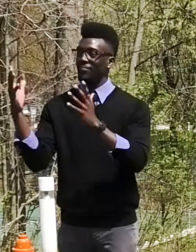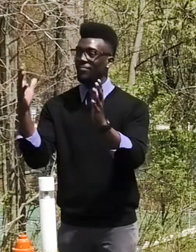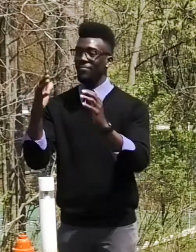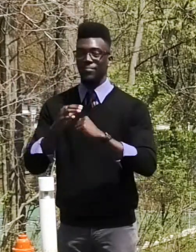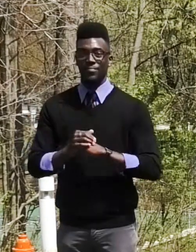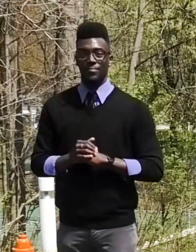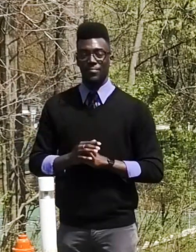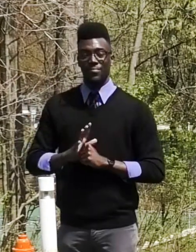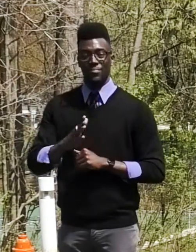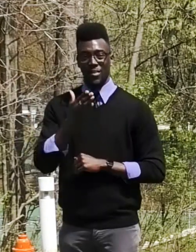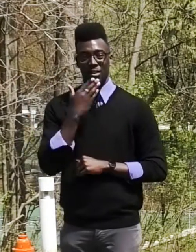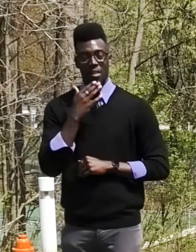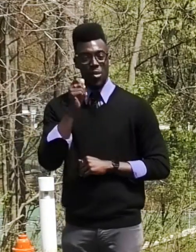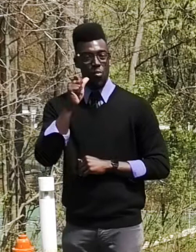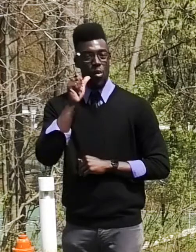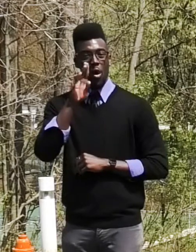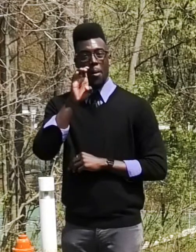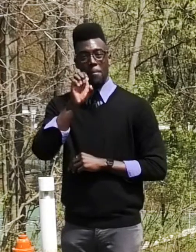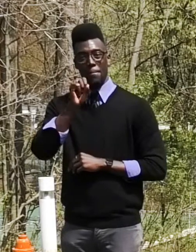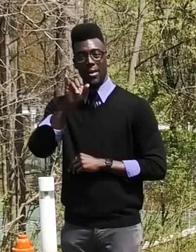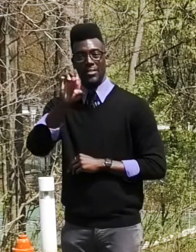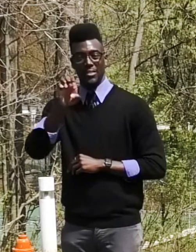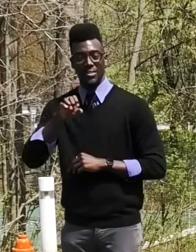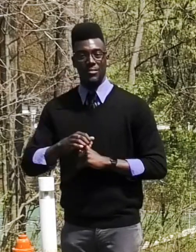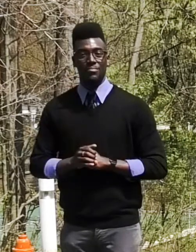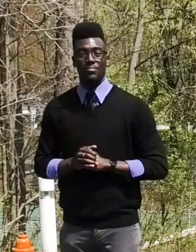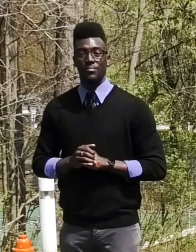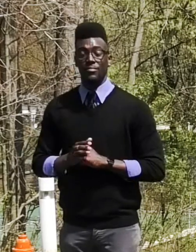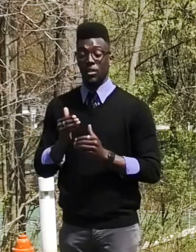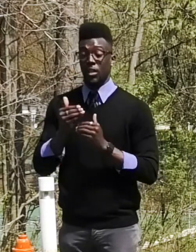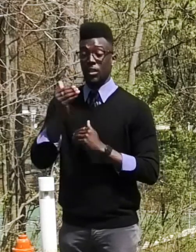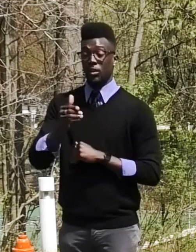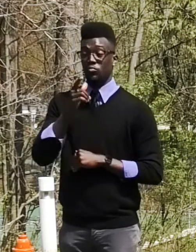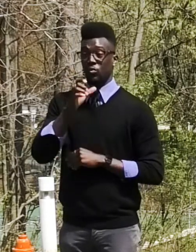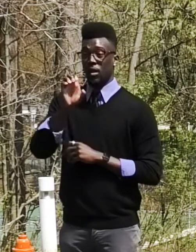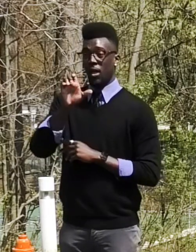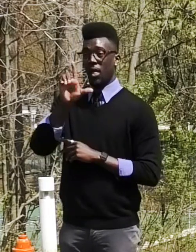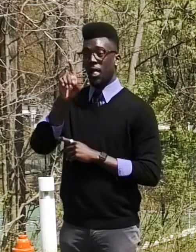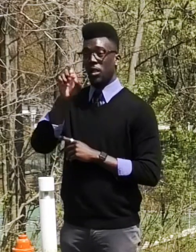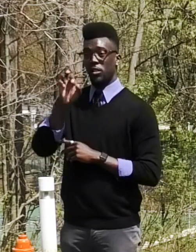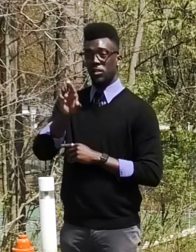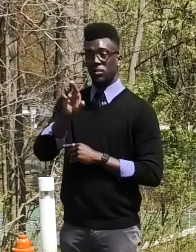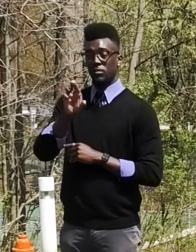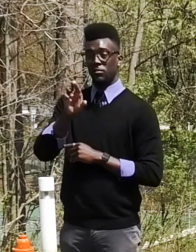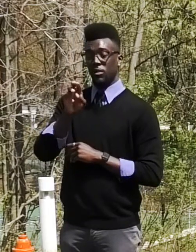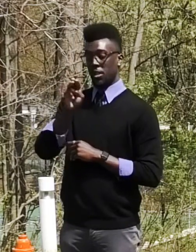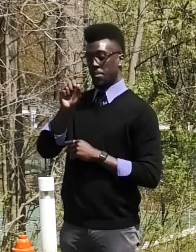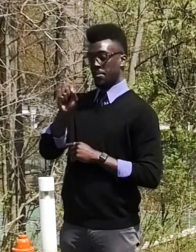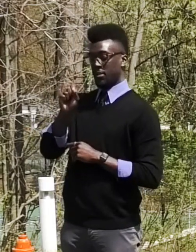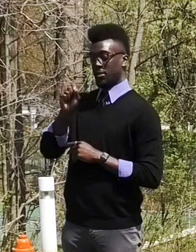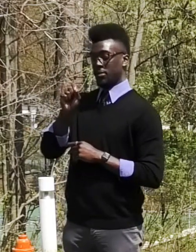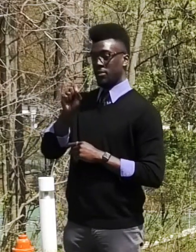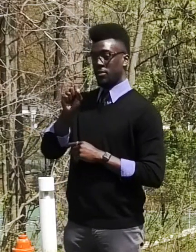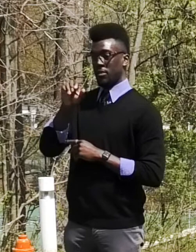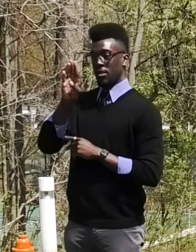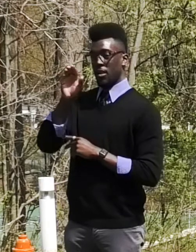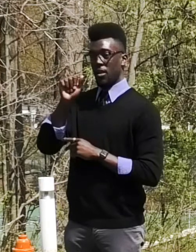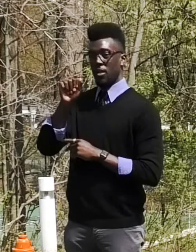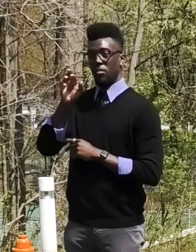Thank you, Aunt Bessie. Coming up, we have Elder Miss Barbara